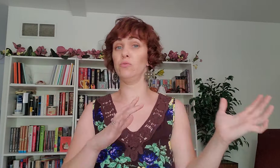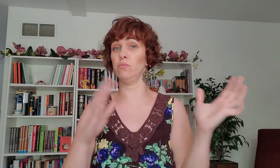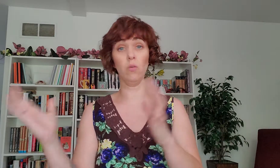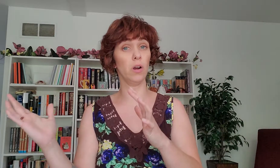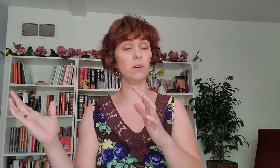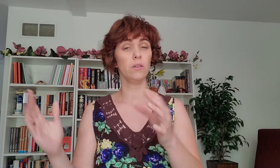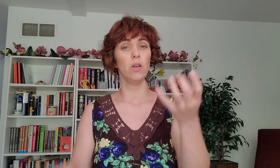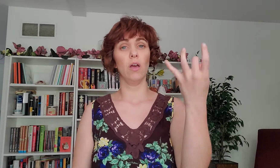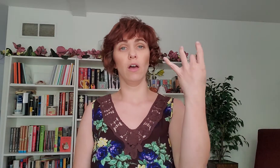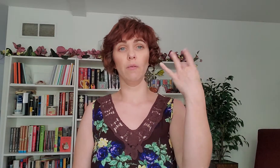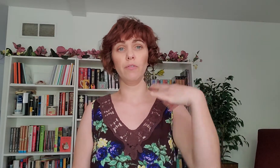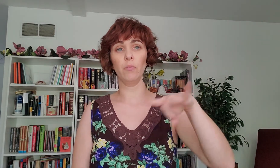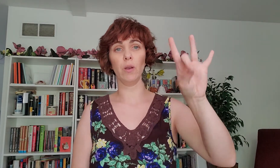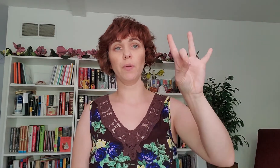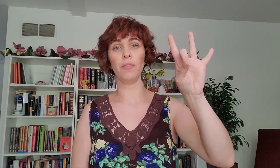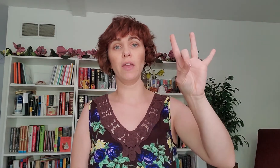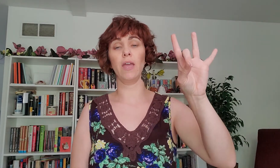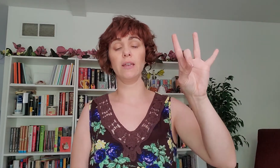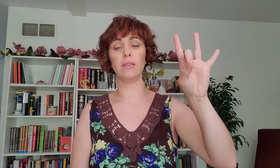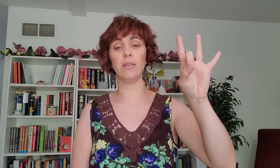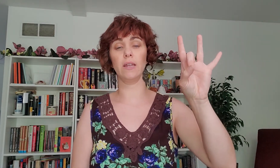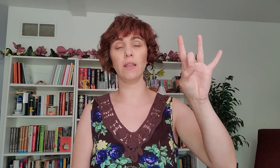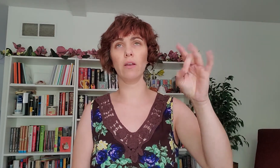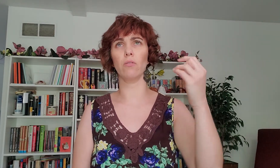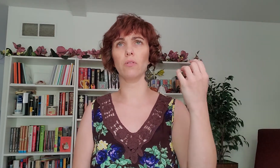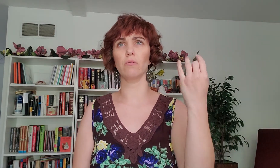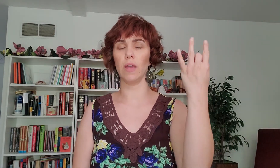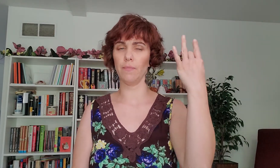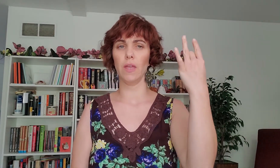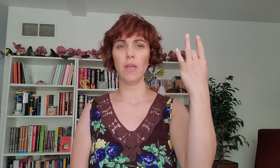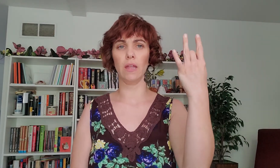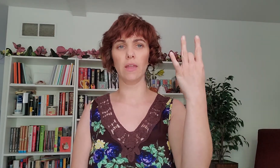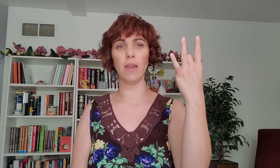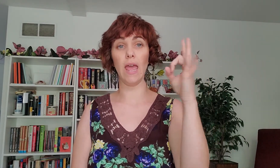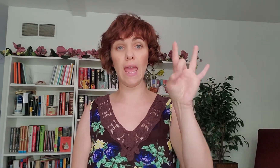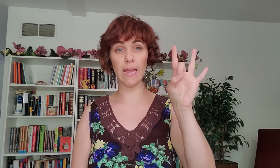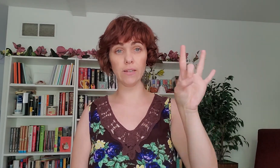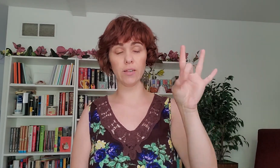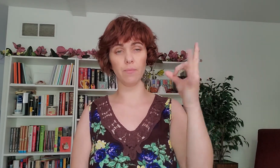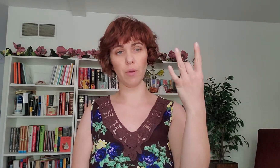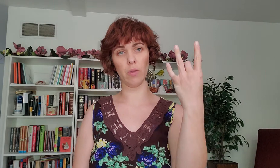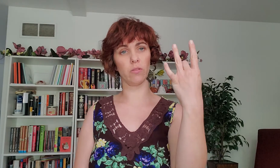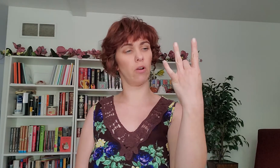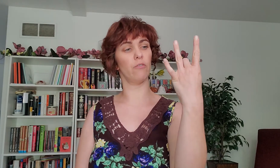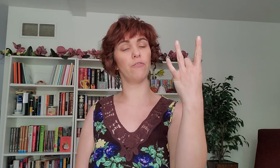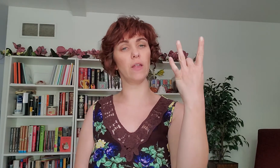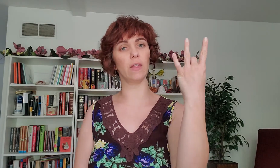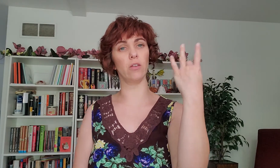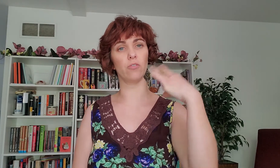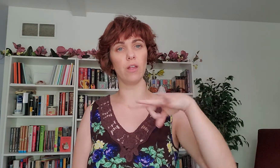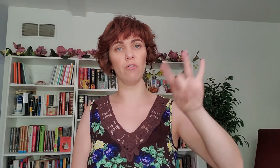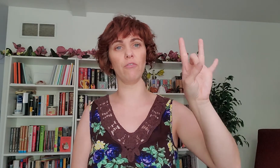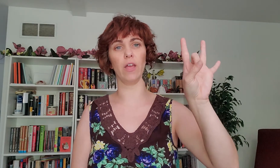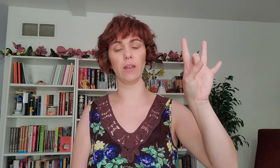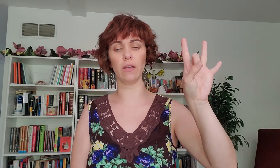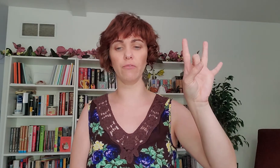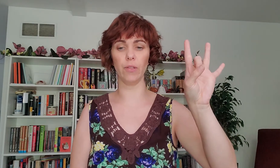war. If you want to put the 18 in there, oh yeah, it's an 8, but we start facing yourself and flip it